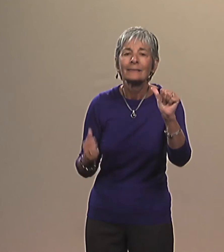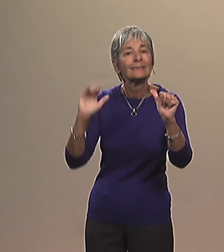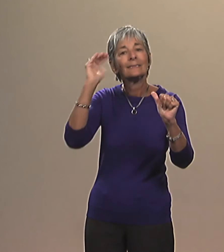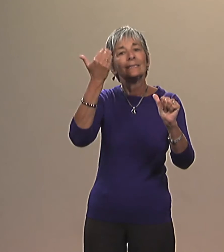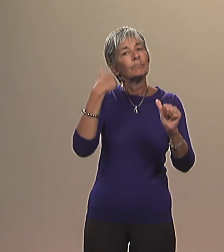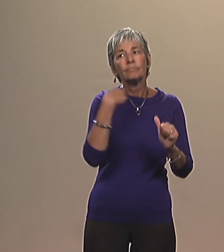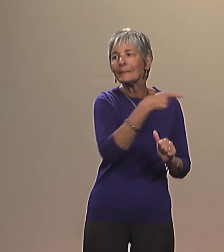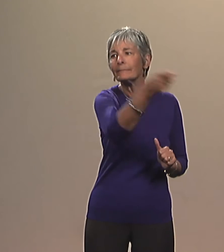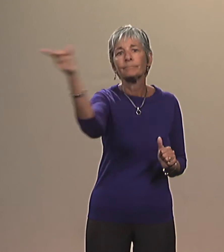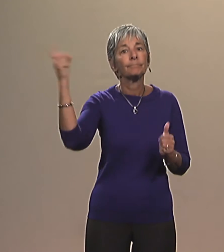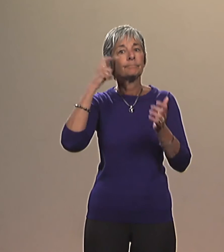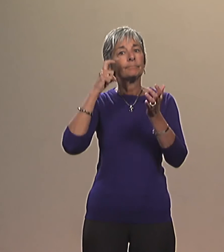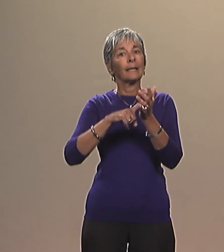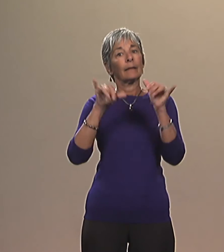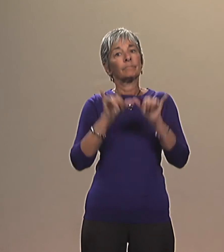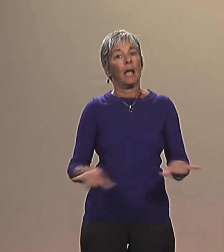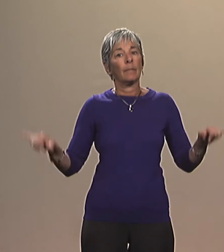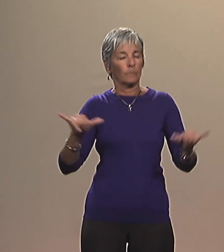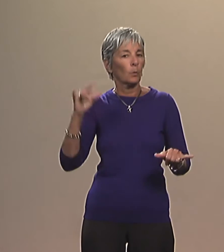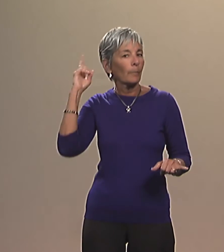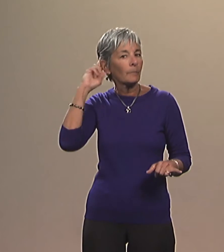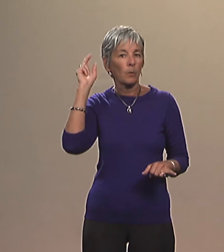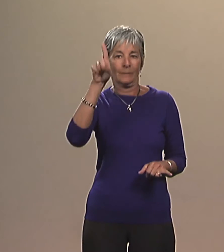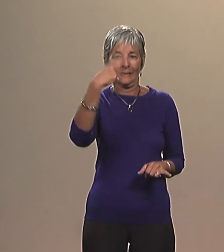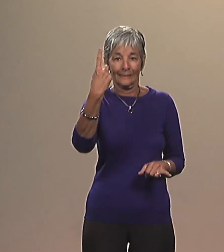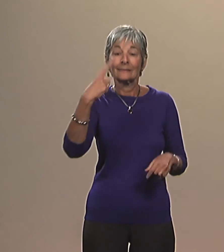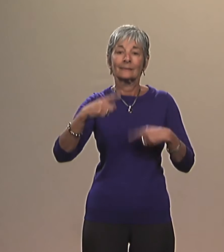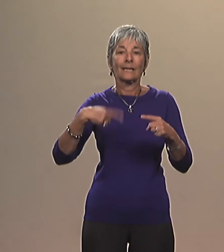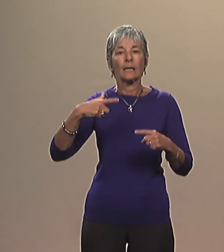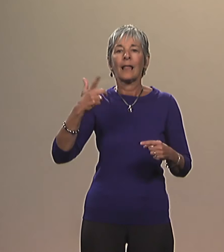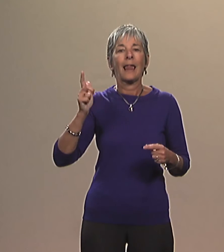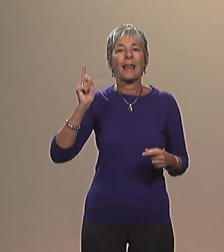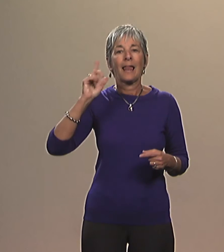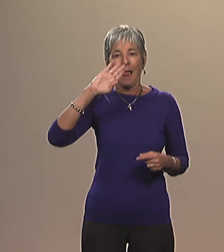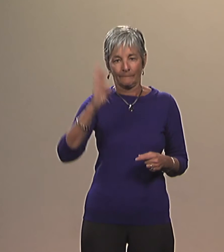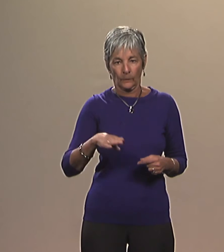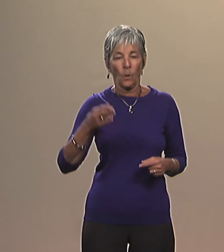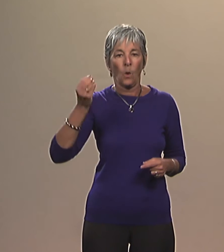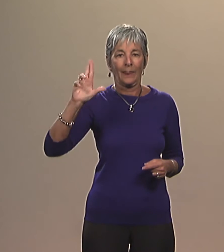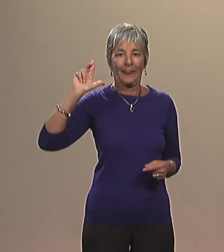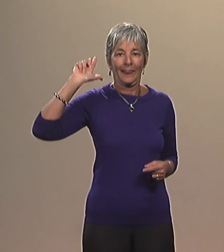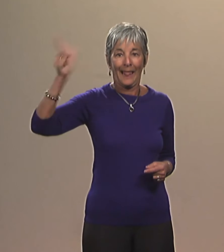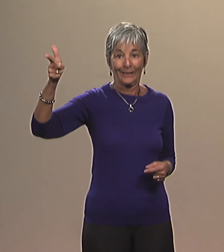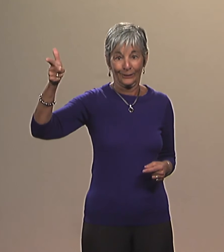not? It seems that most believe you must have a cochlear implant and never sign, or only allow signing much later.